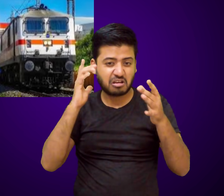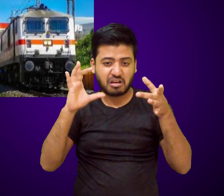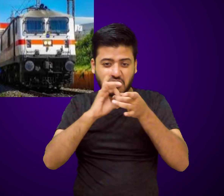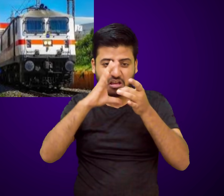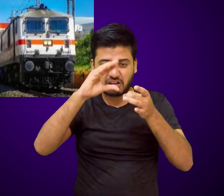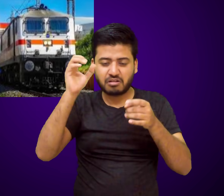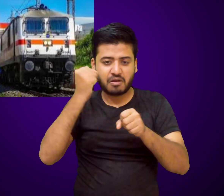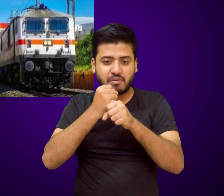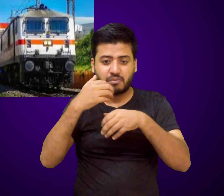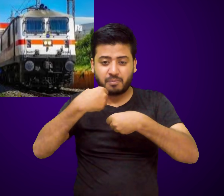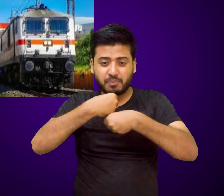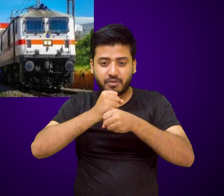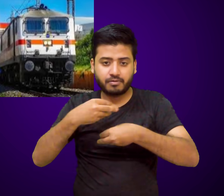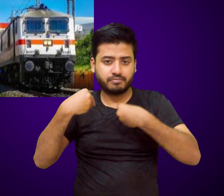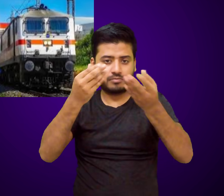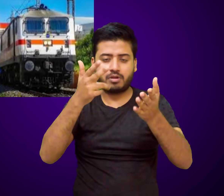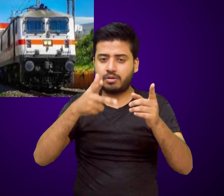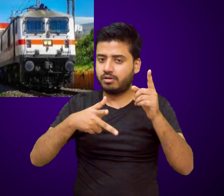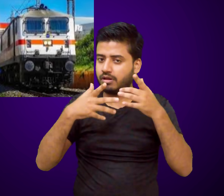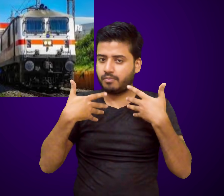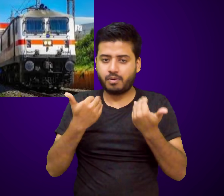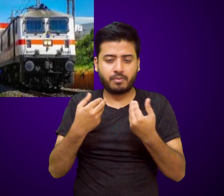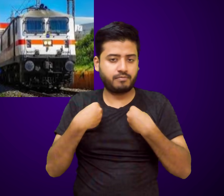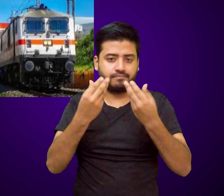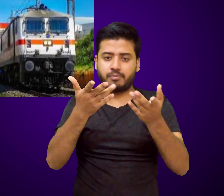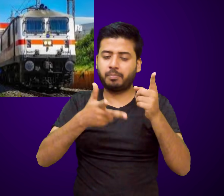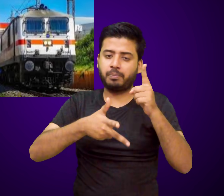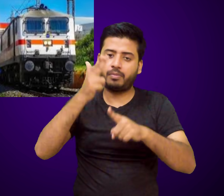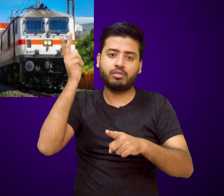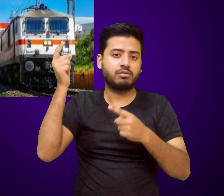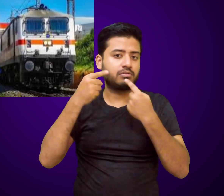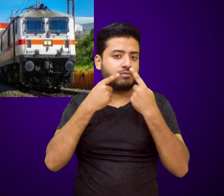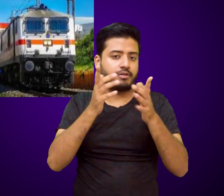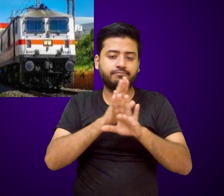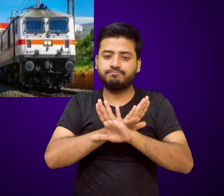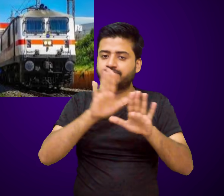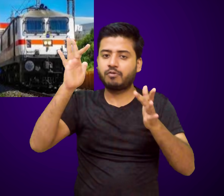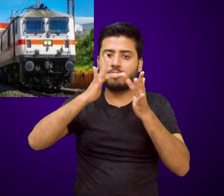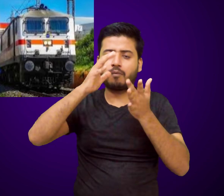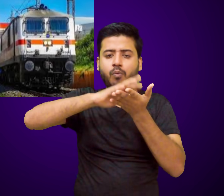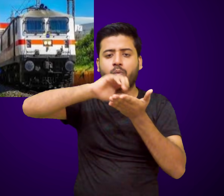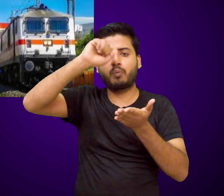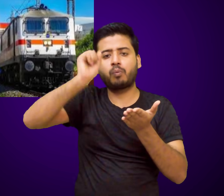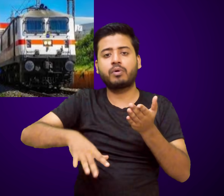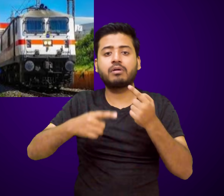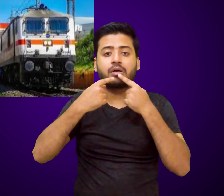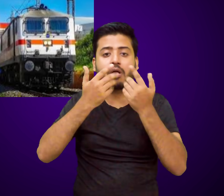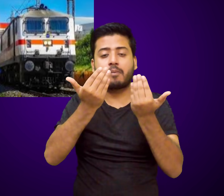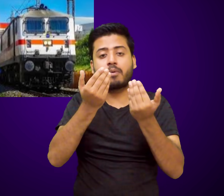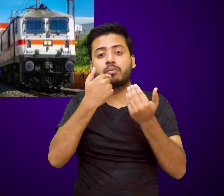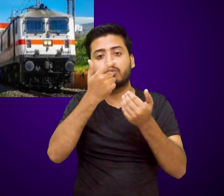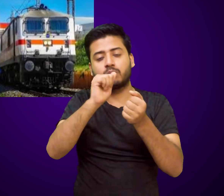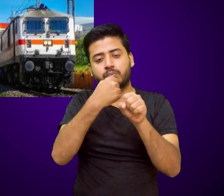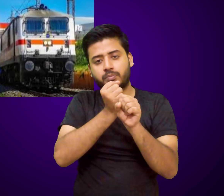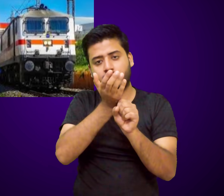Fare. The percentage of concession and eligible travel class varies depending on the specific illness. Latest updates